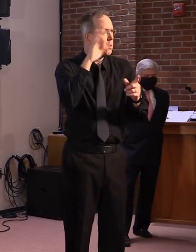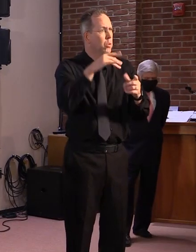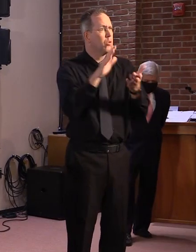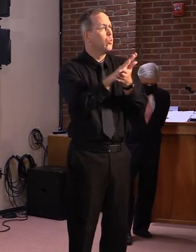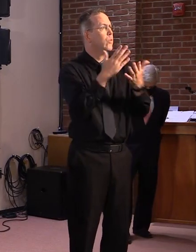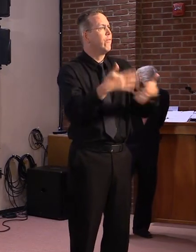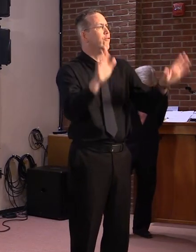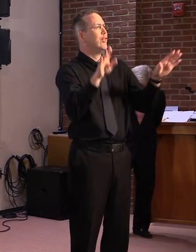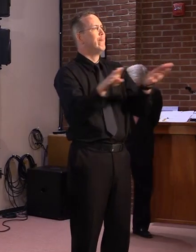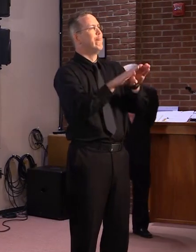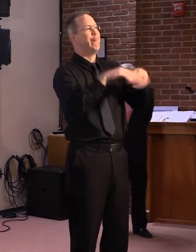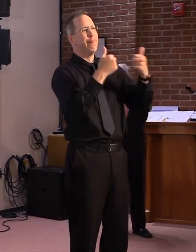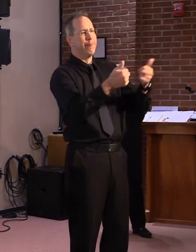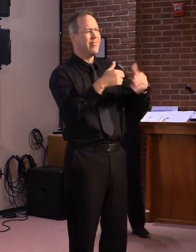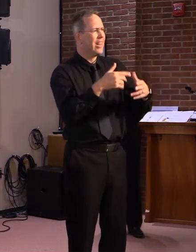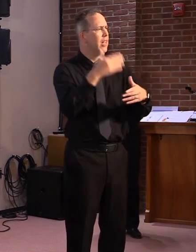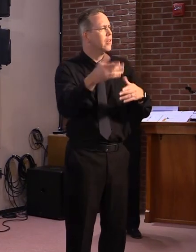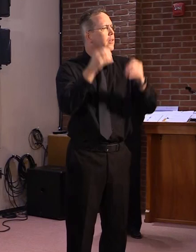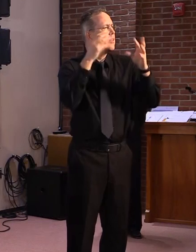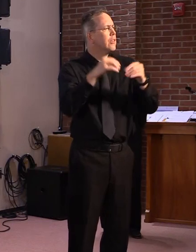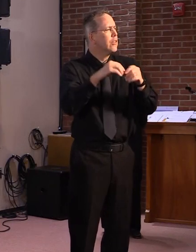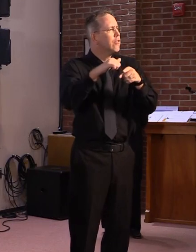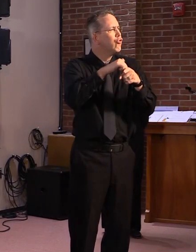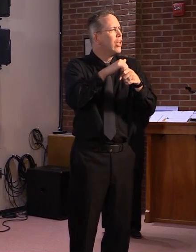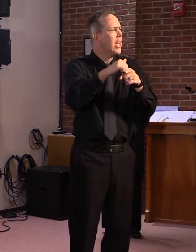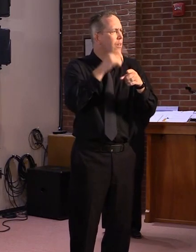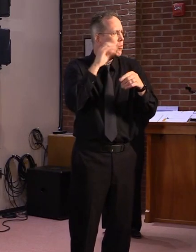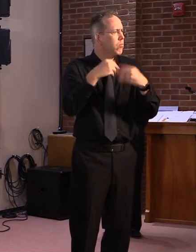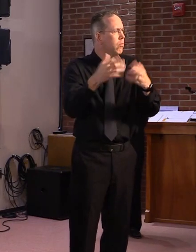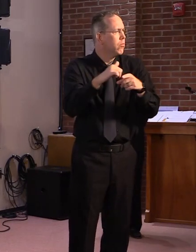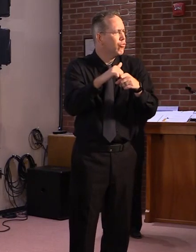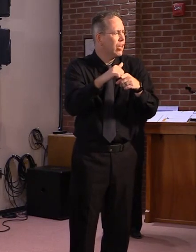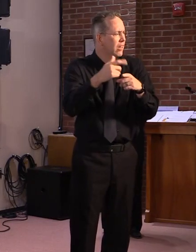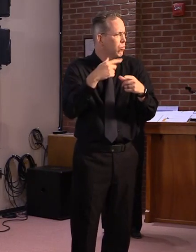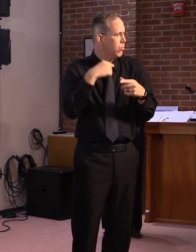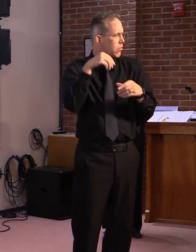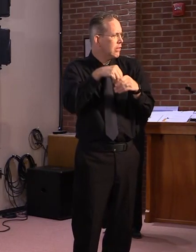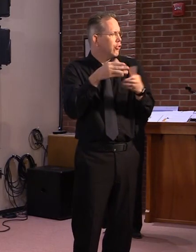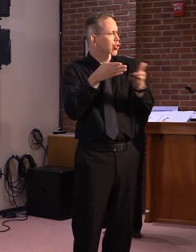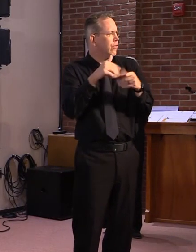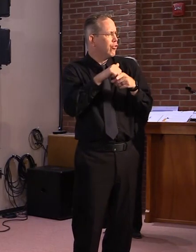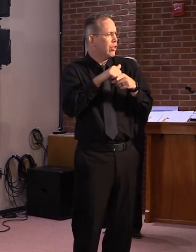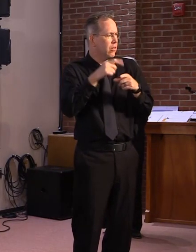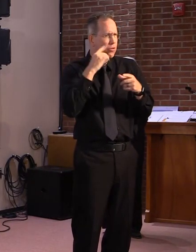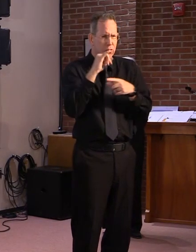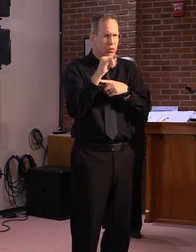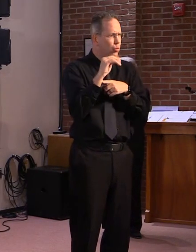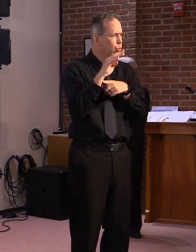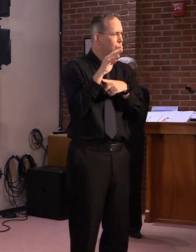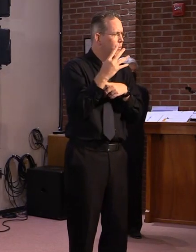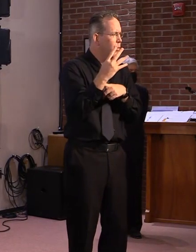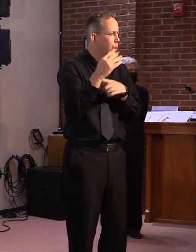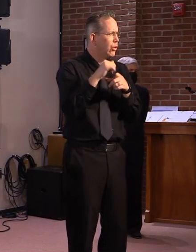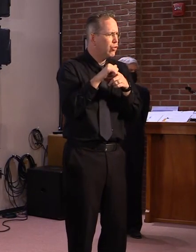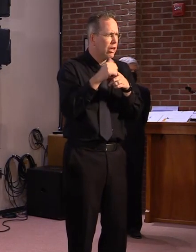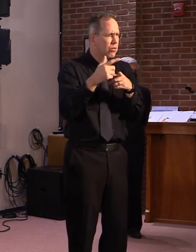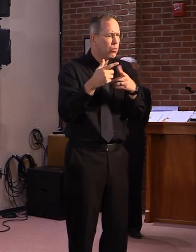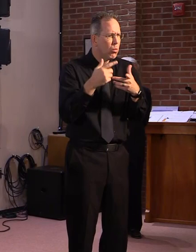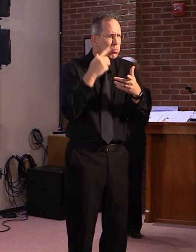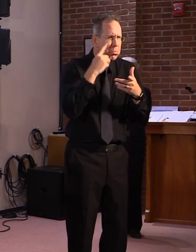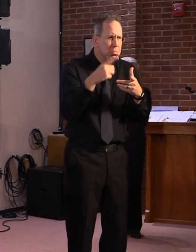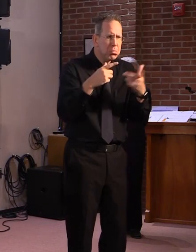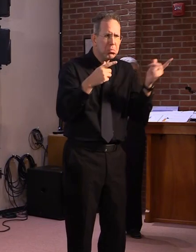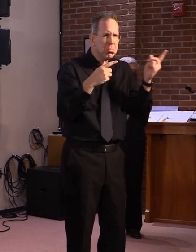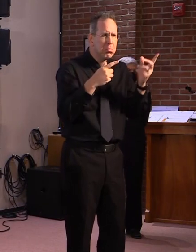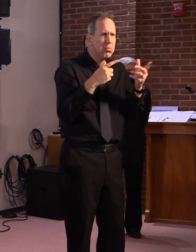out this week around the public health parameters for reopening school. We've also signaled the school district typically to